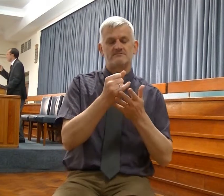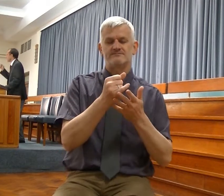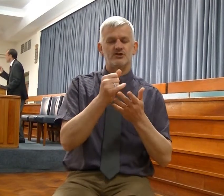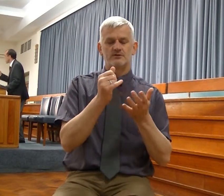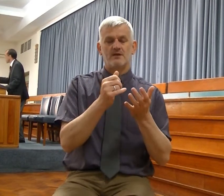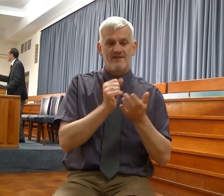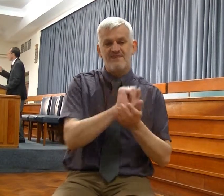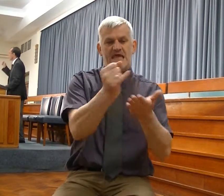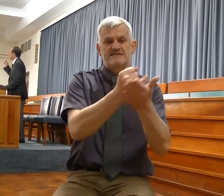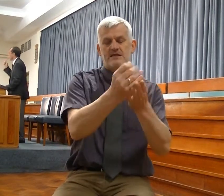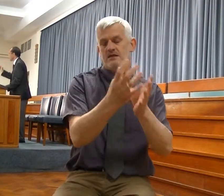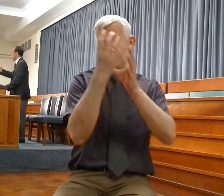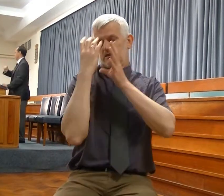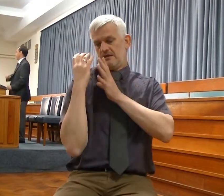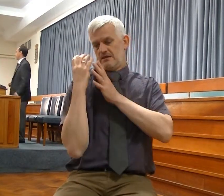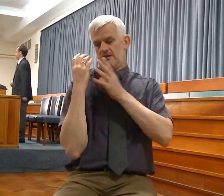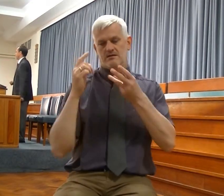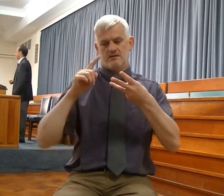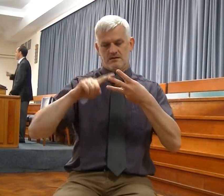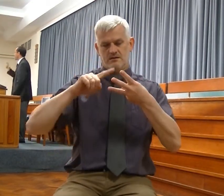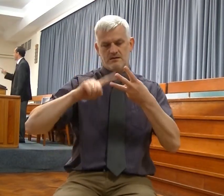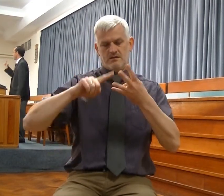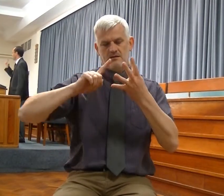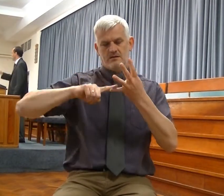and made intercession for transgressors.